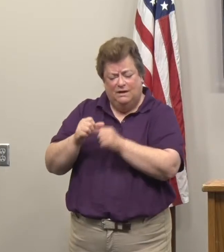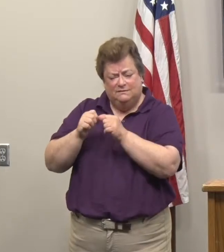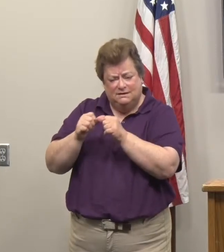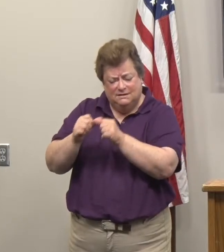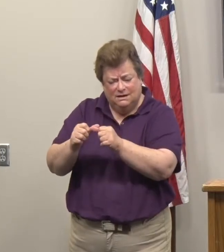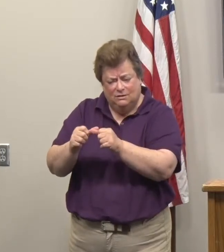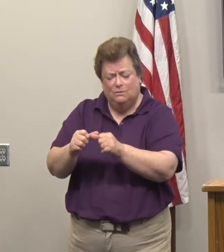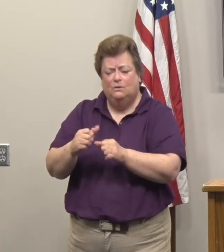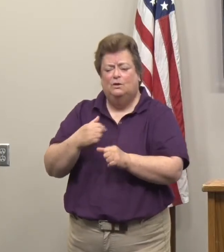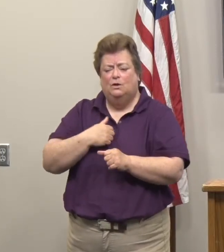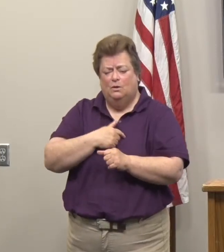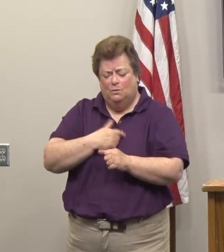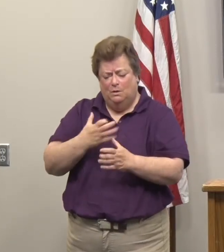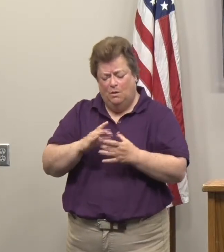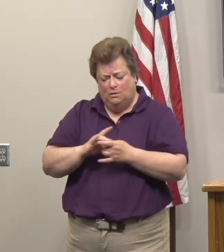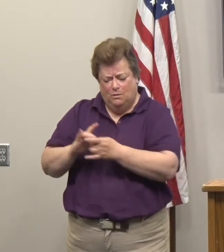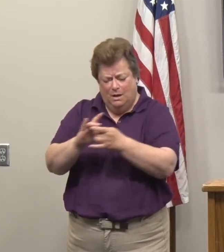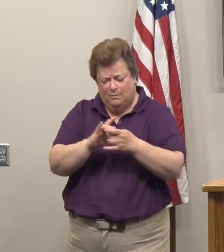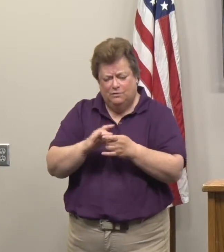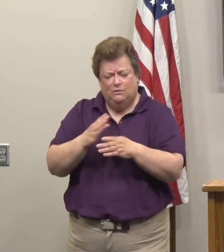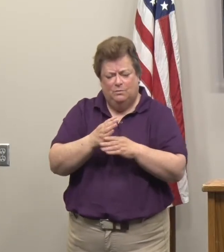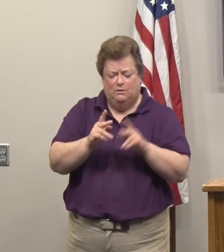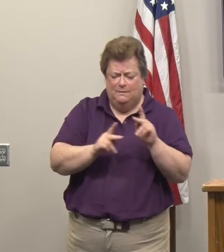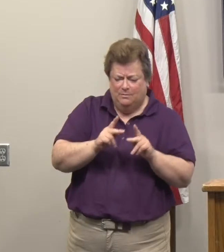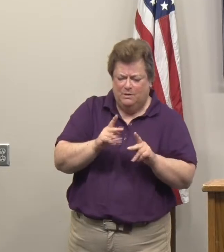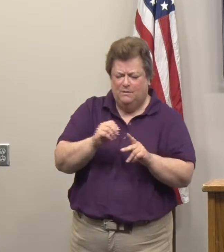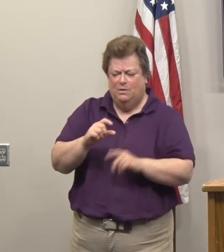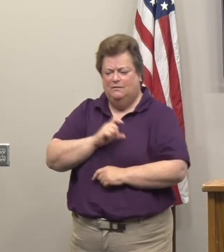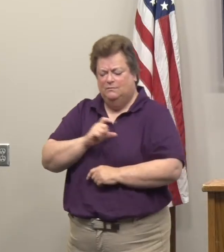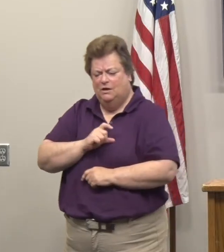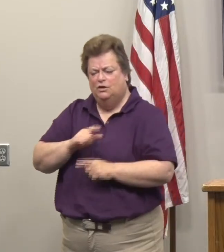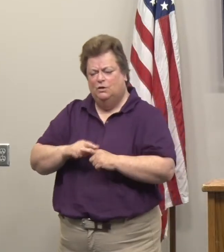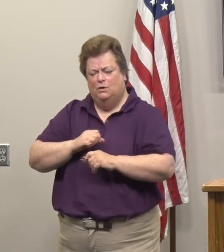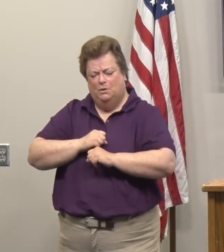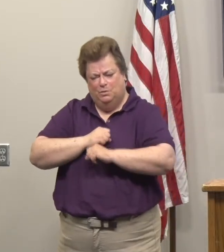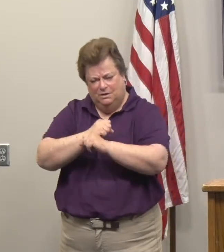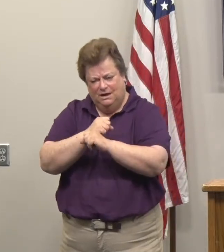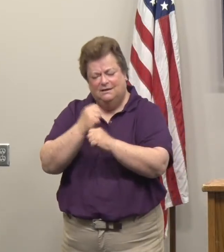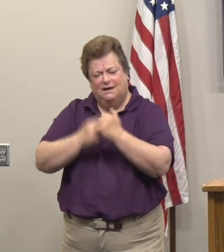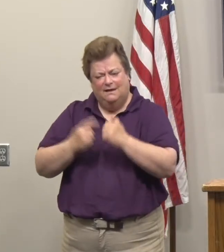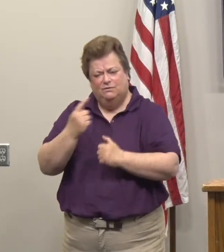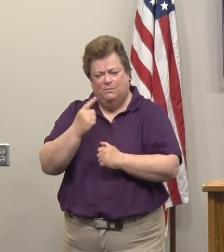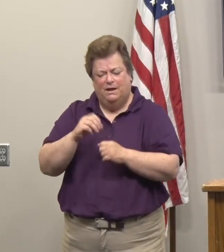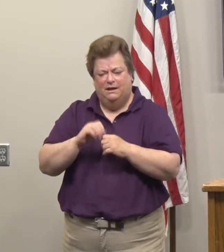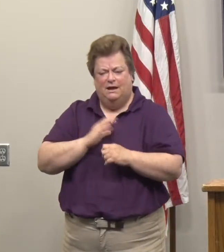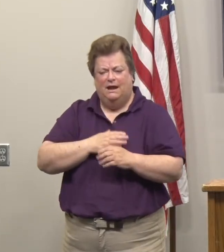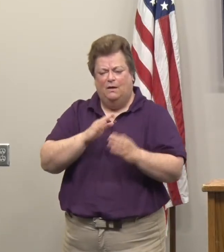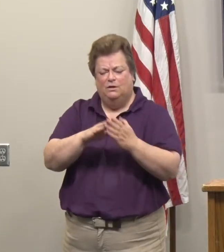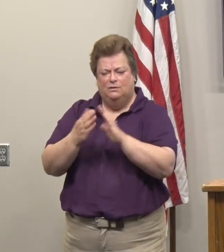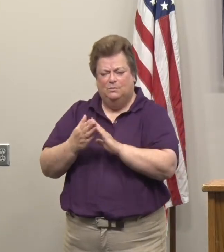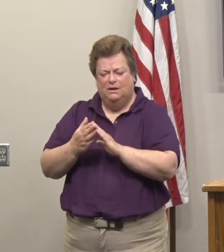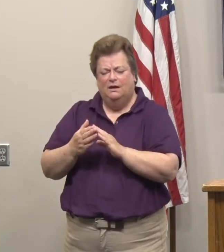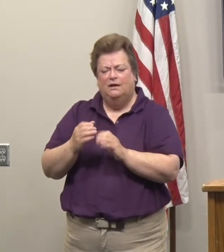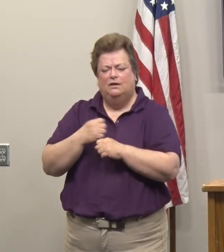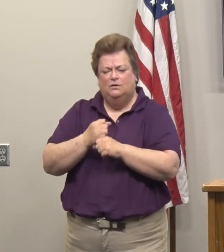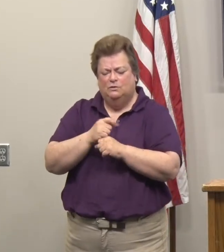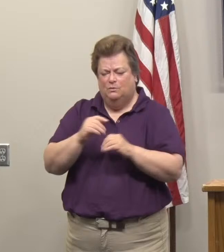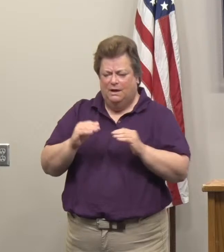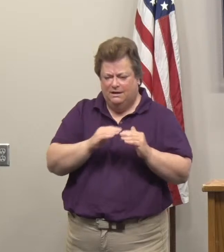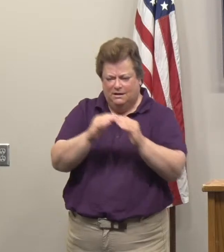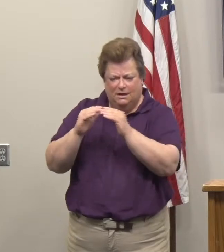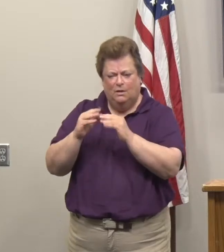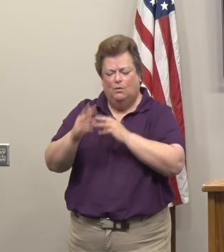cooperation between law enforcement and residents to protect everyone in our community, and in doing so, to create a more just world from